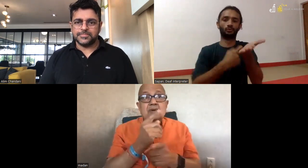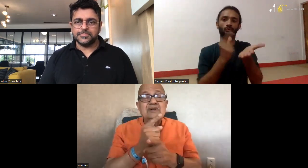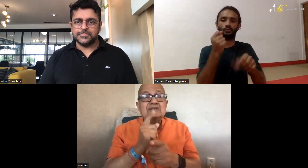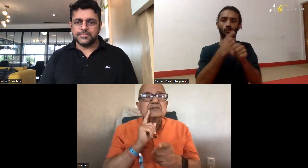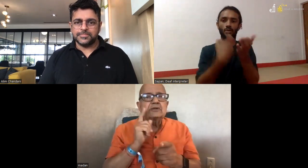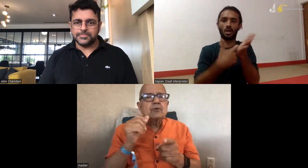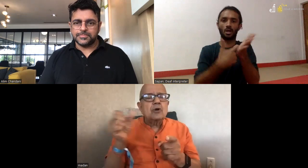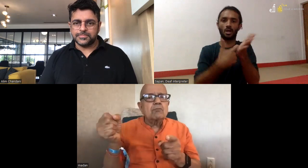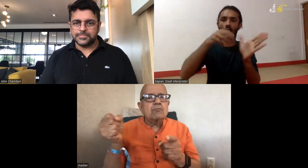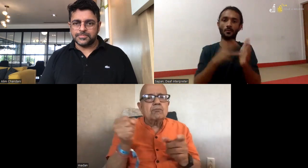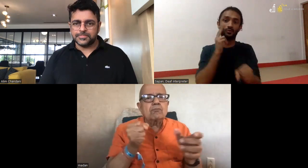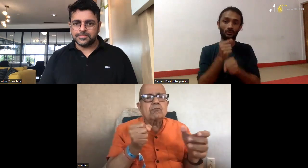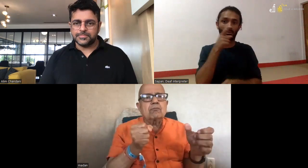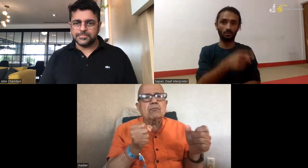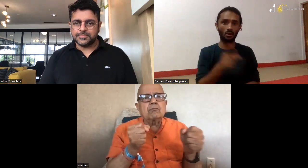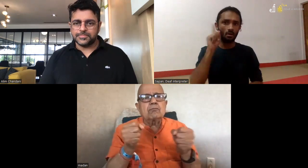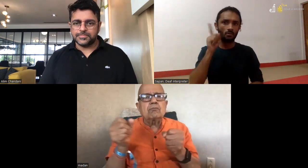India. And